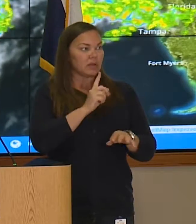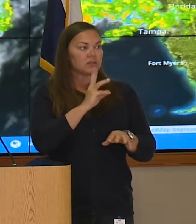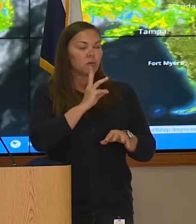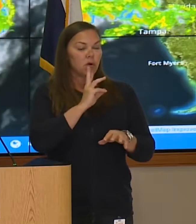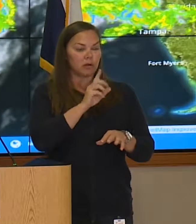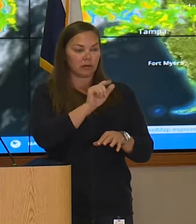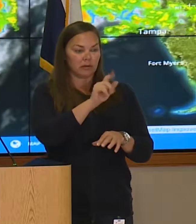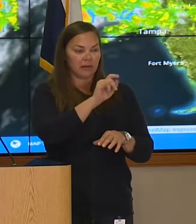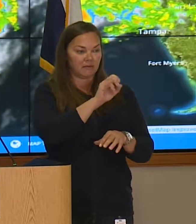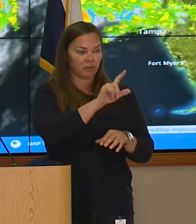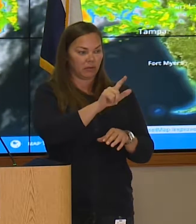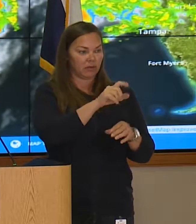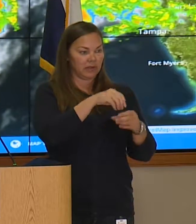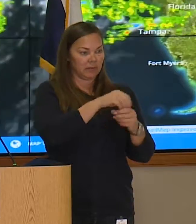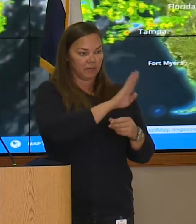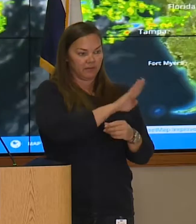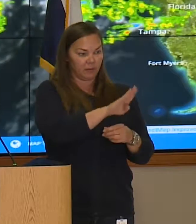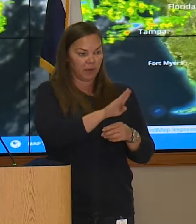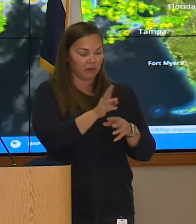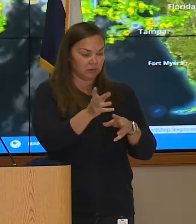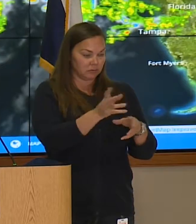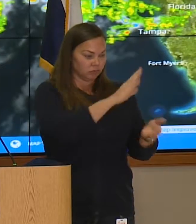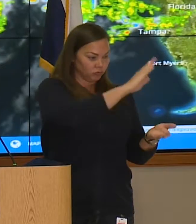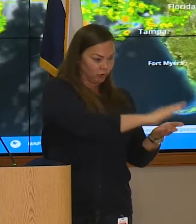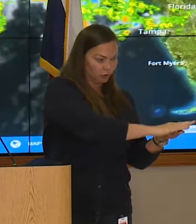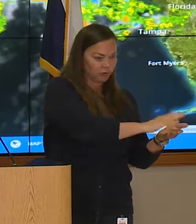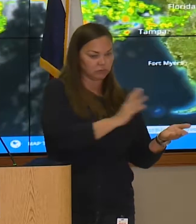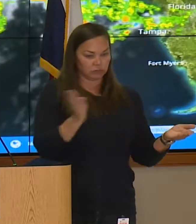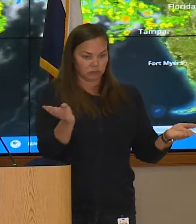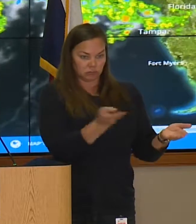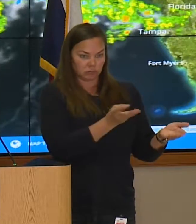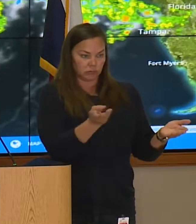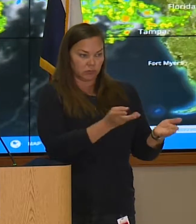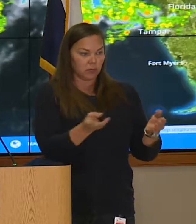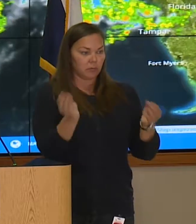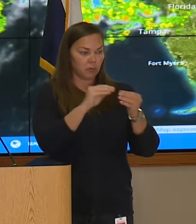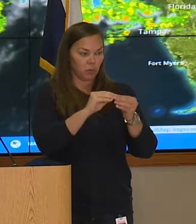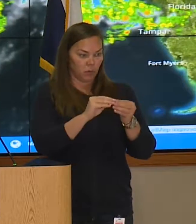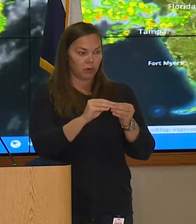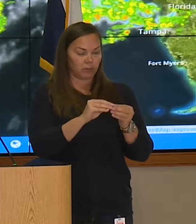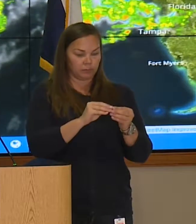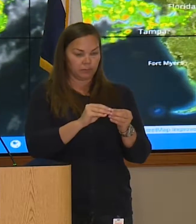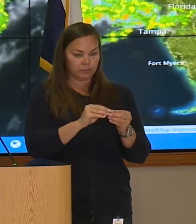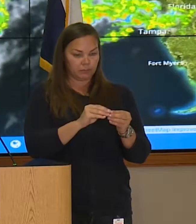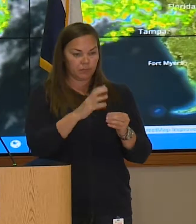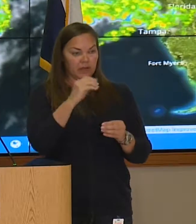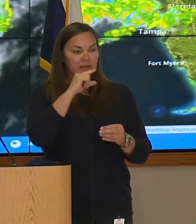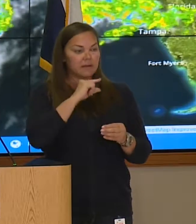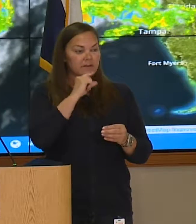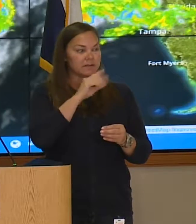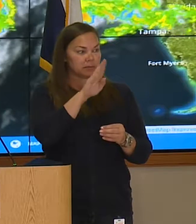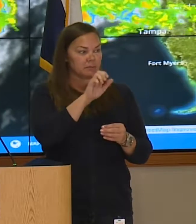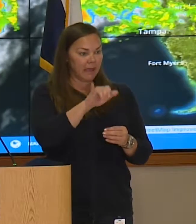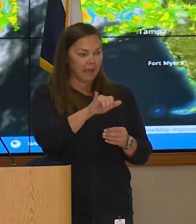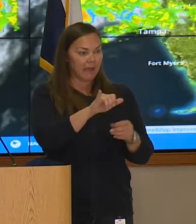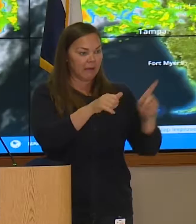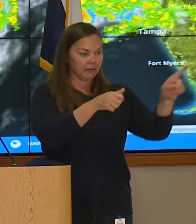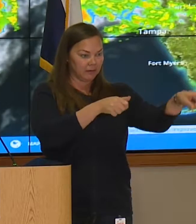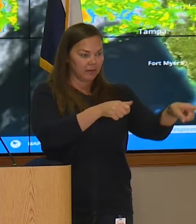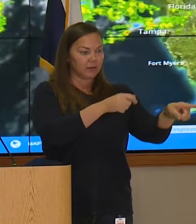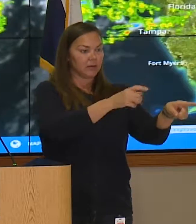Buffalo Bayou eventually move, and as the water levels in Galveston Bay begin